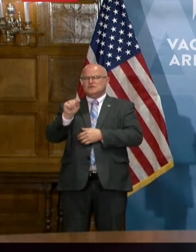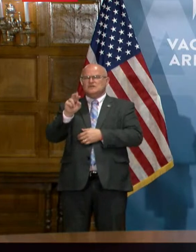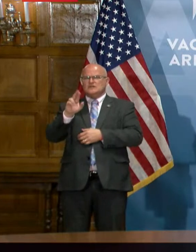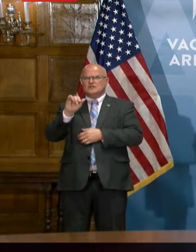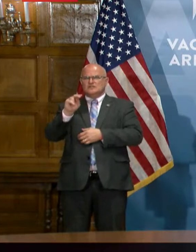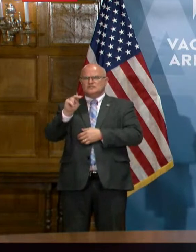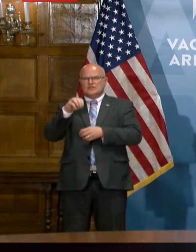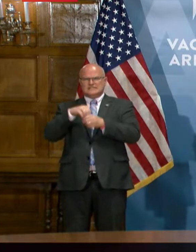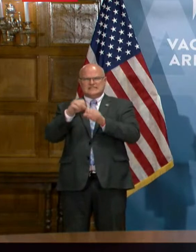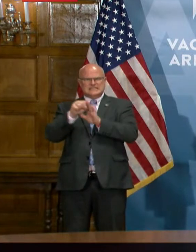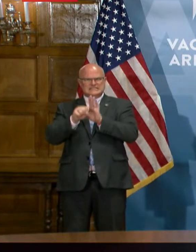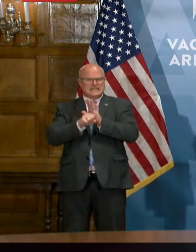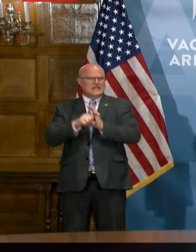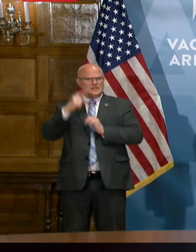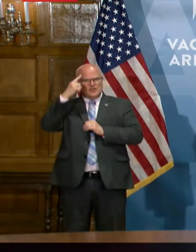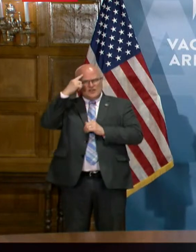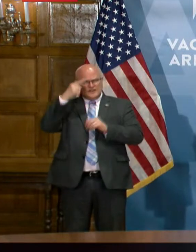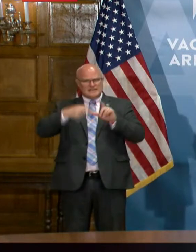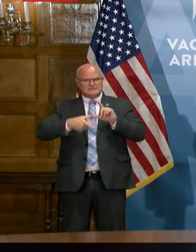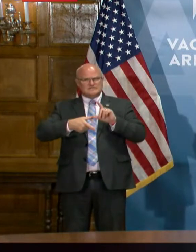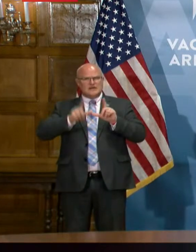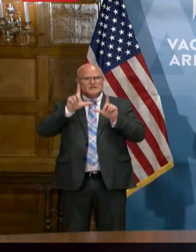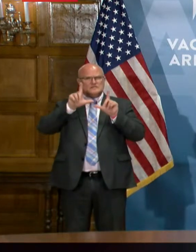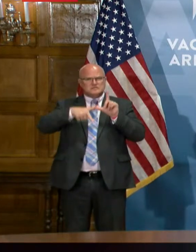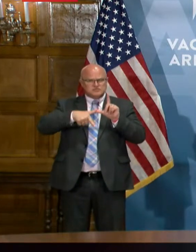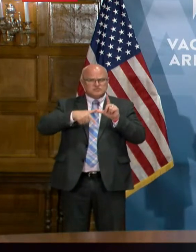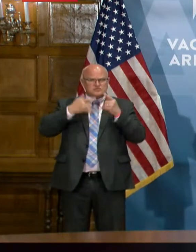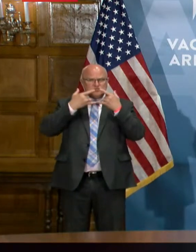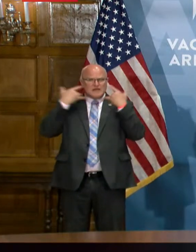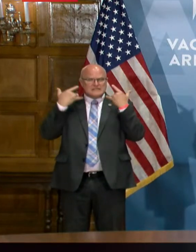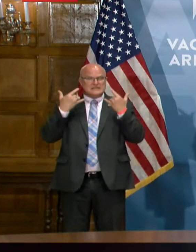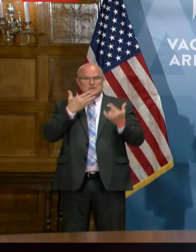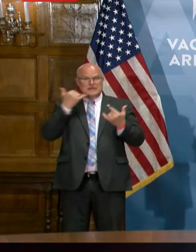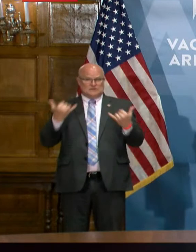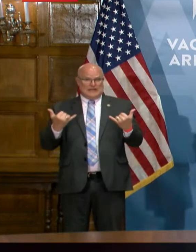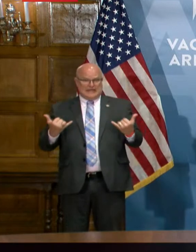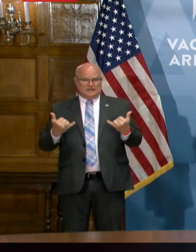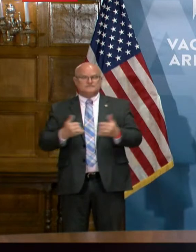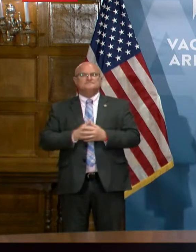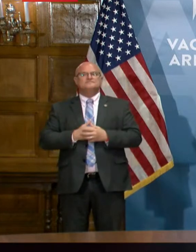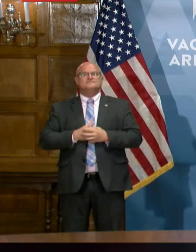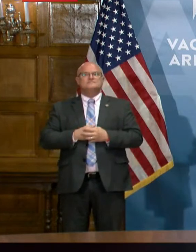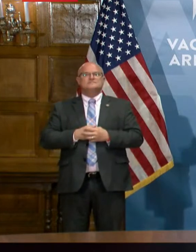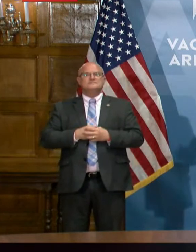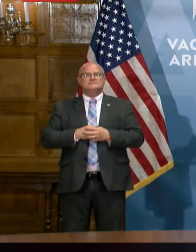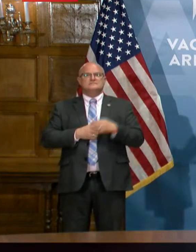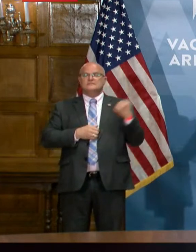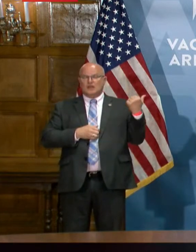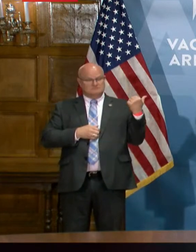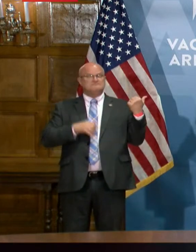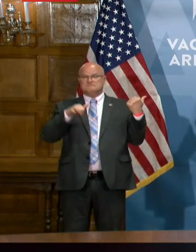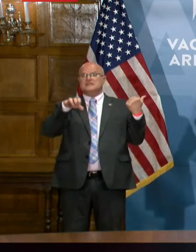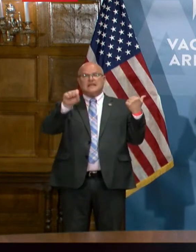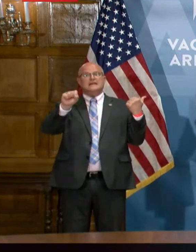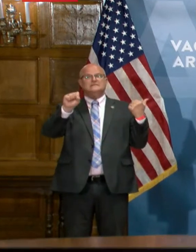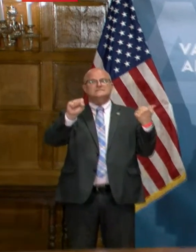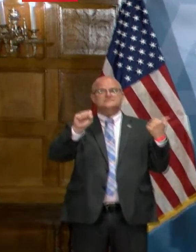state, do you think lifting the mask mandate is the best thing to do at this moment? Yes, I